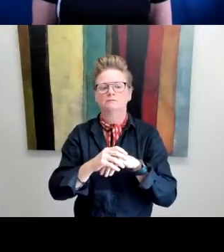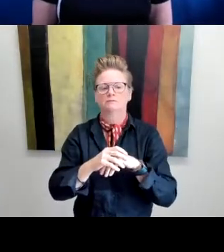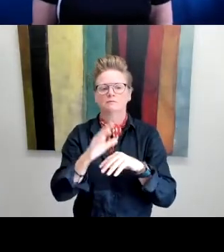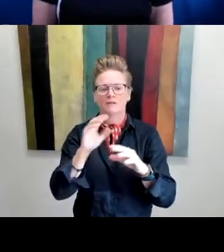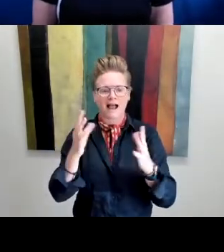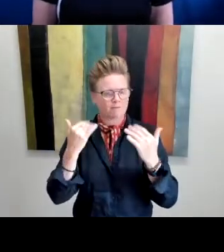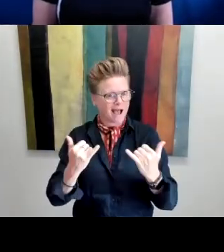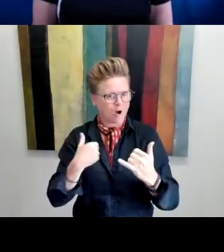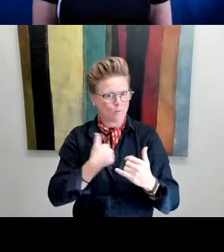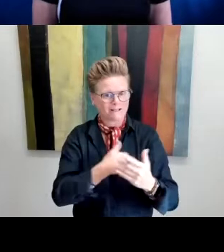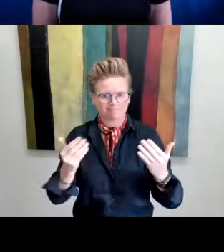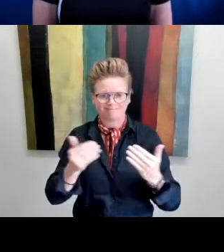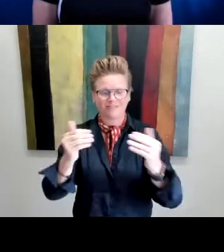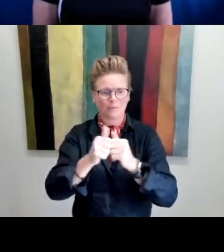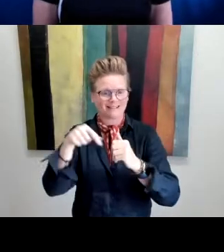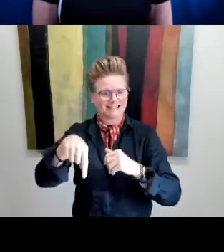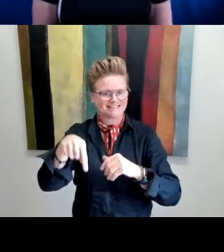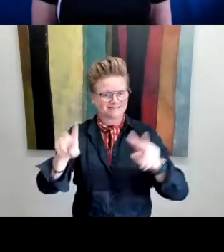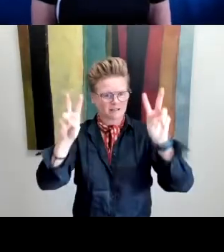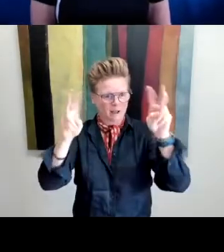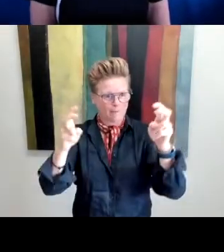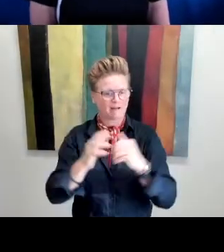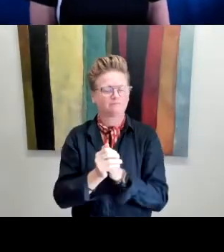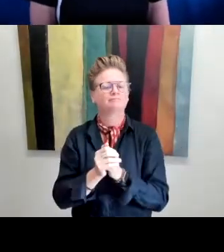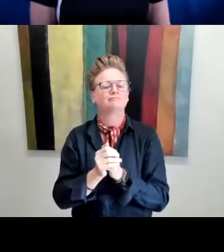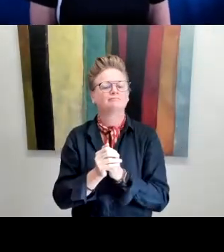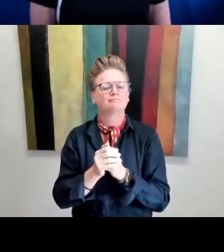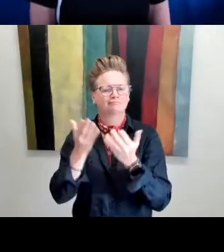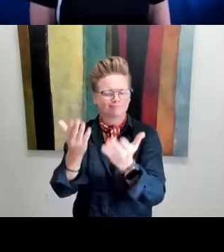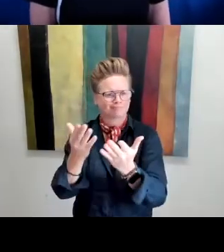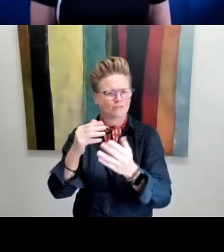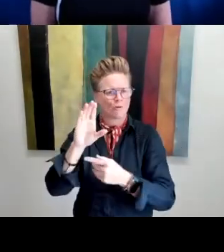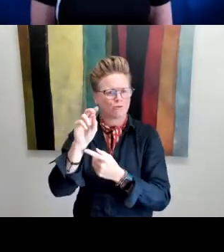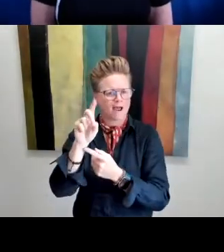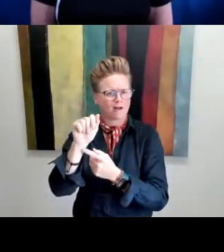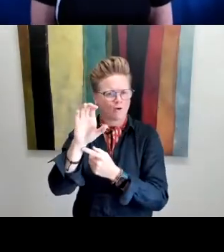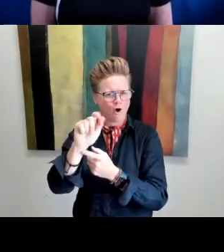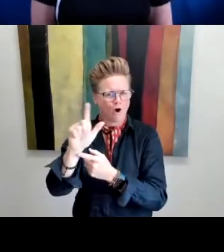This is a recording. And now we're moving on with this topic.